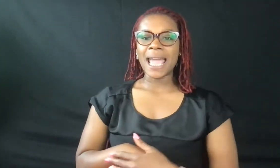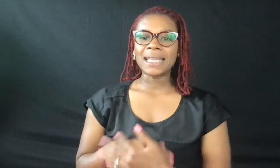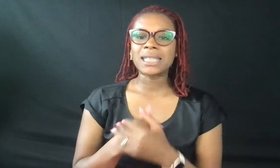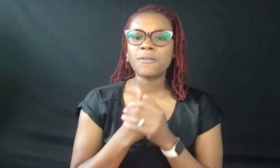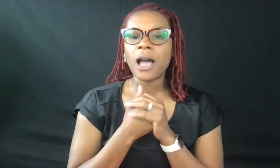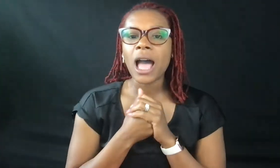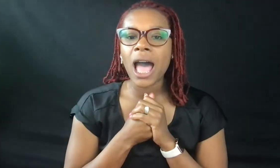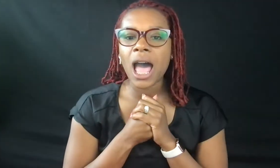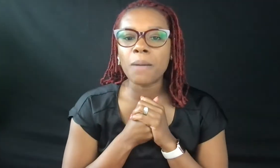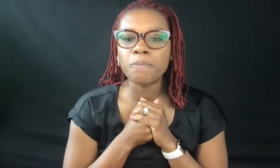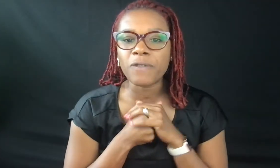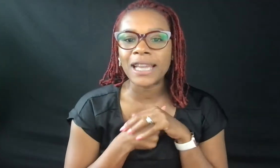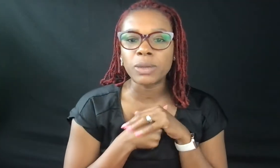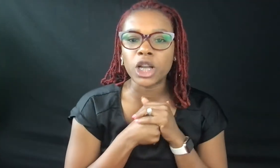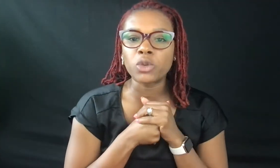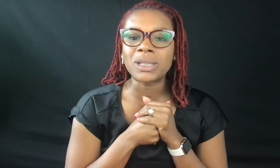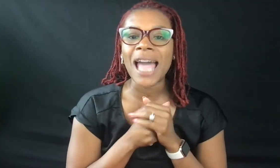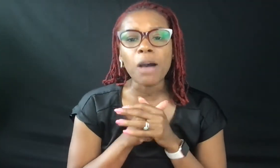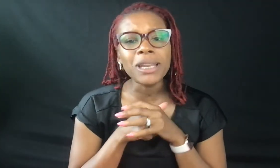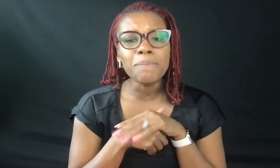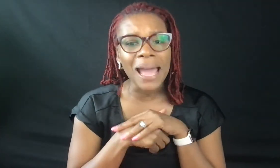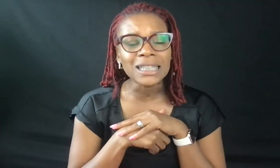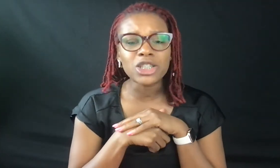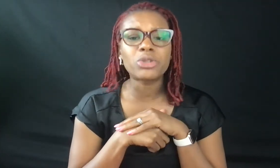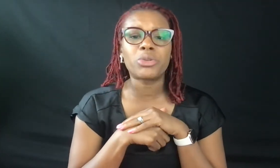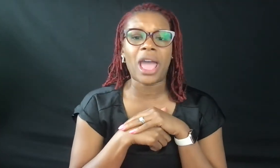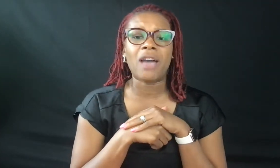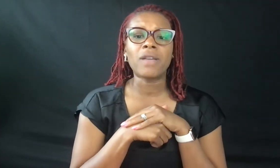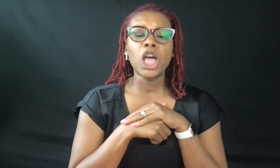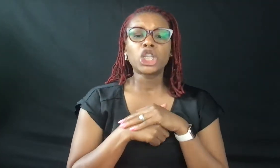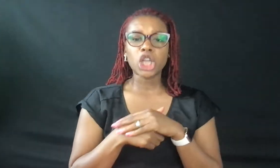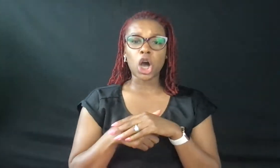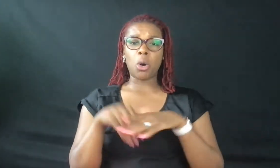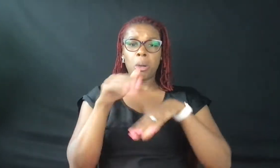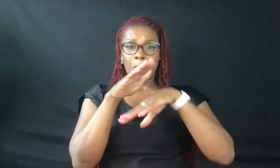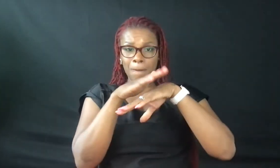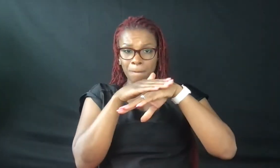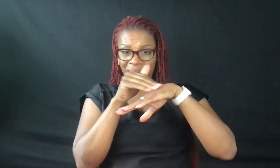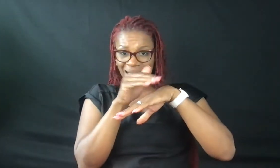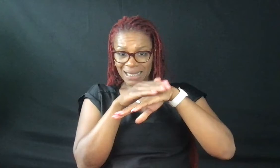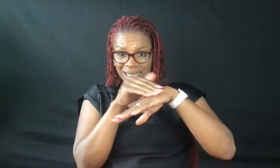next phrase we learned was how many pets do you have? So pets.